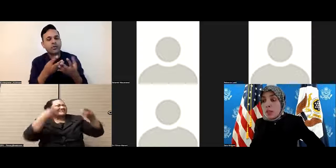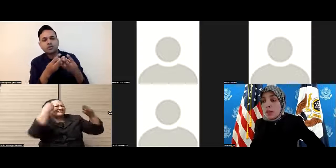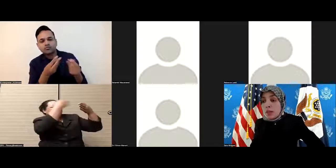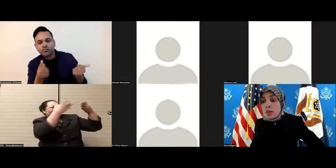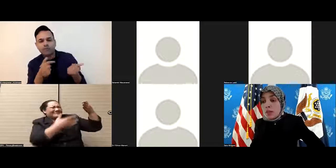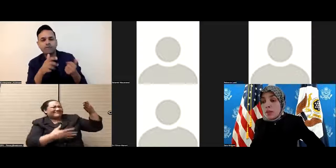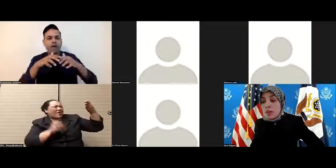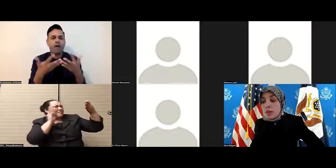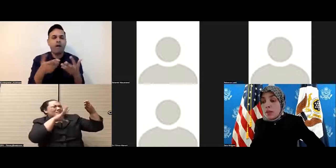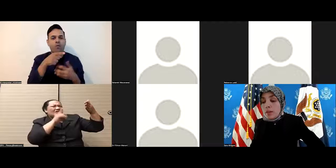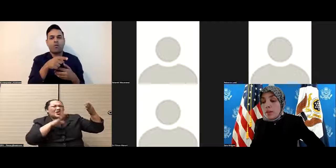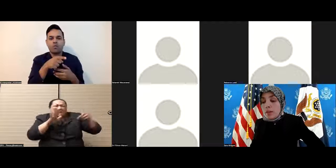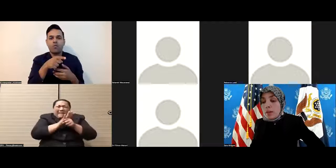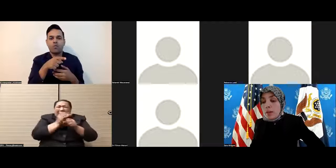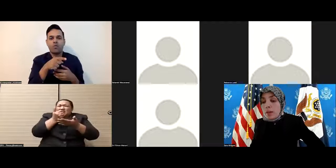with disabilities.